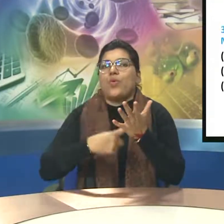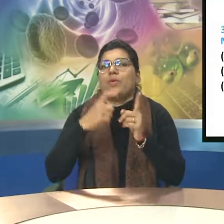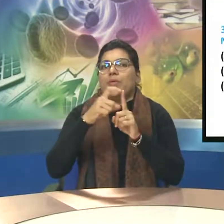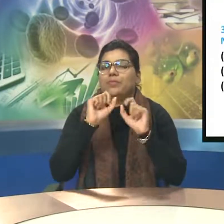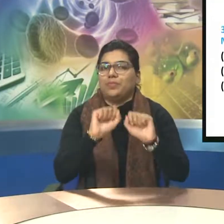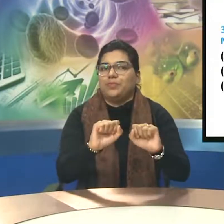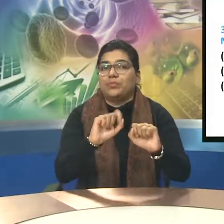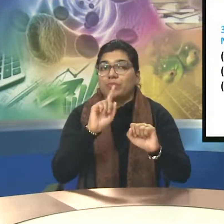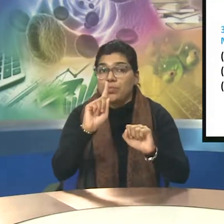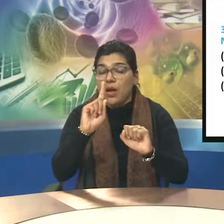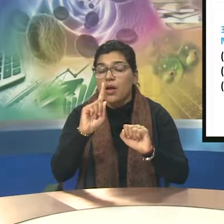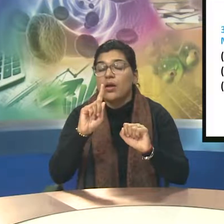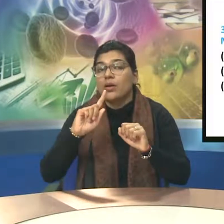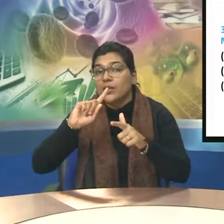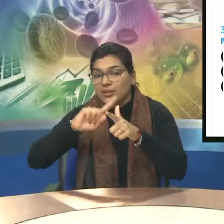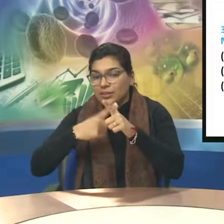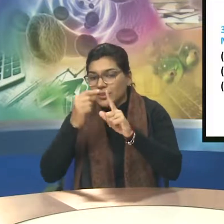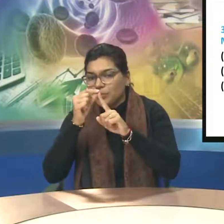option A as the right option.